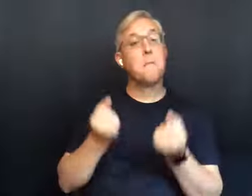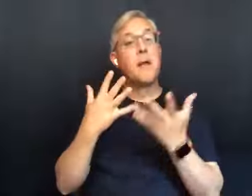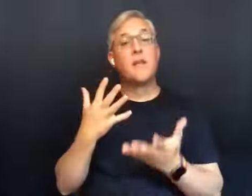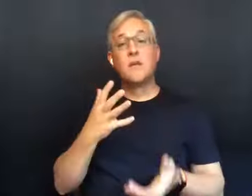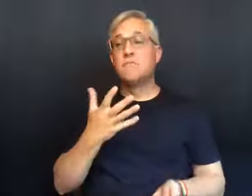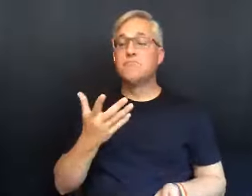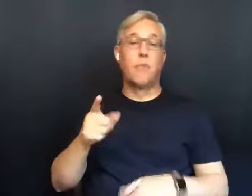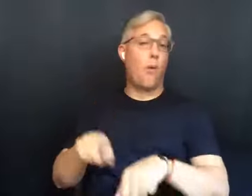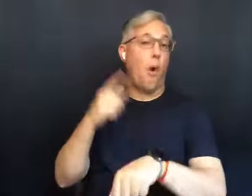foundation of the why.